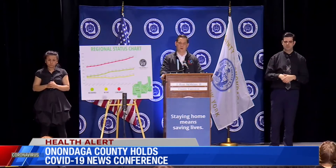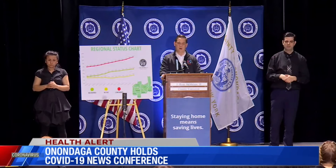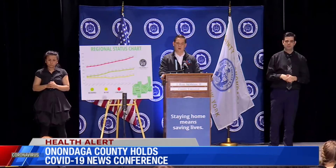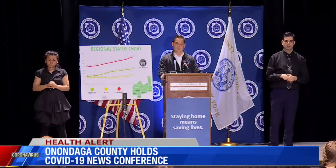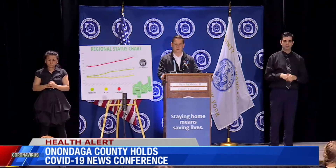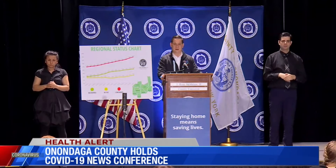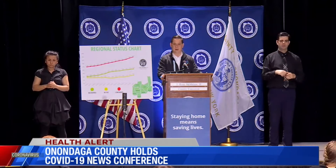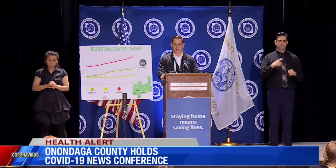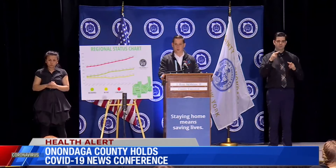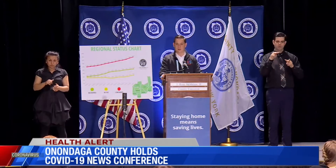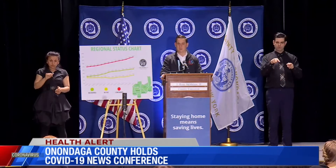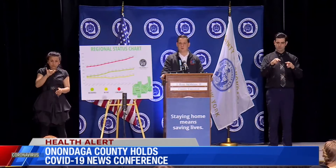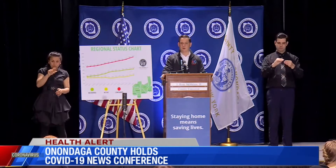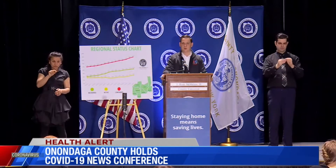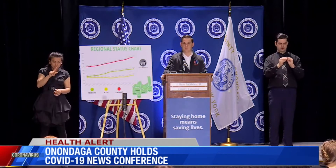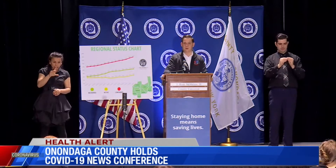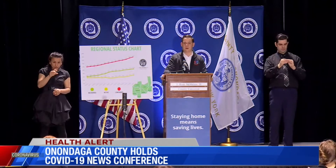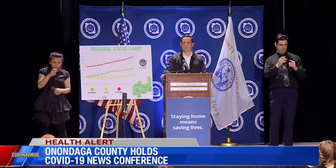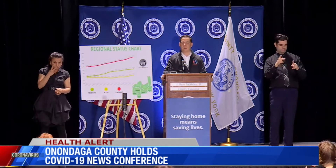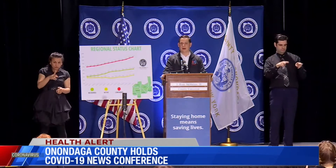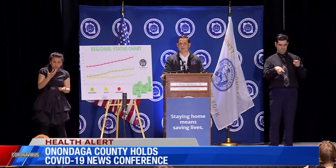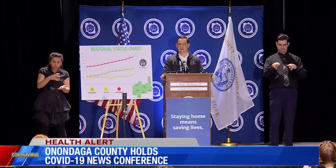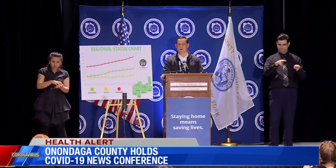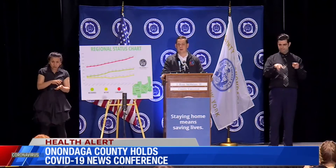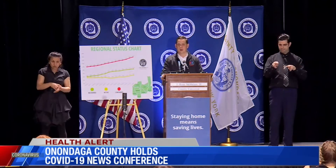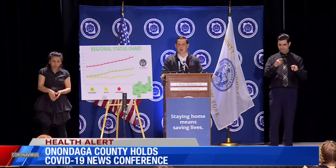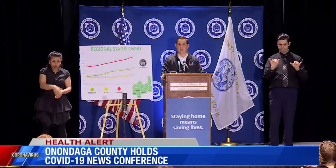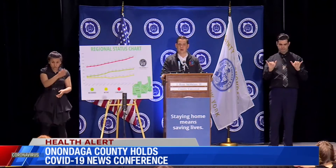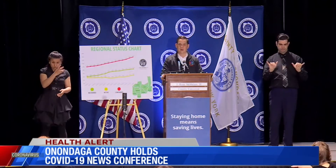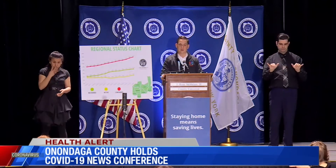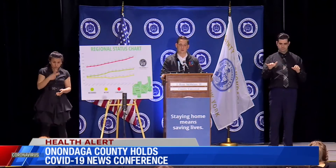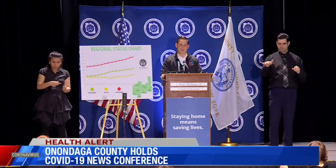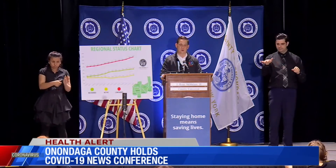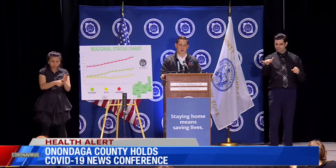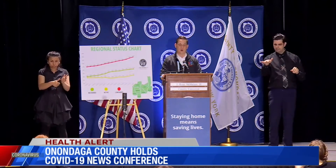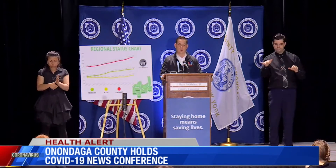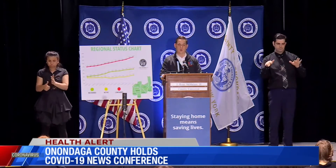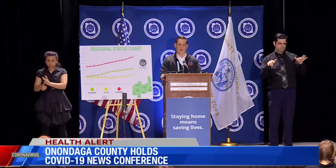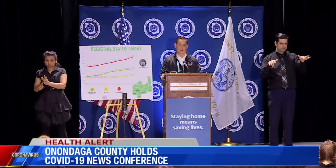there different neighborhoods that might be impacted?